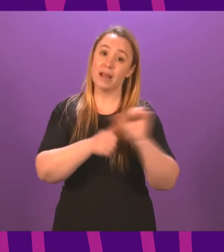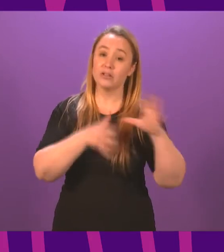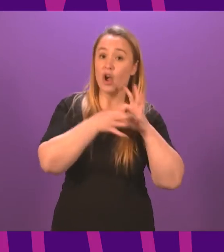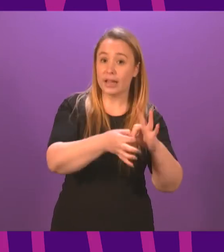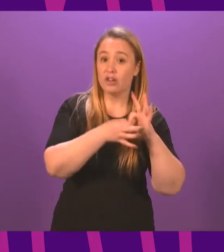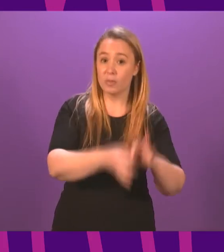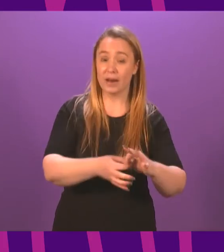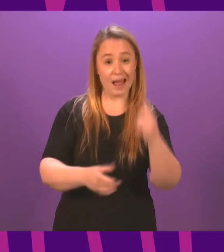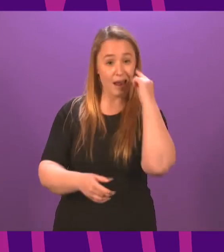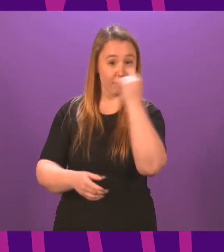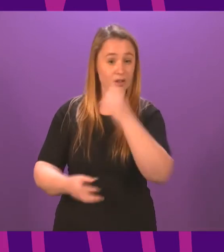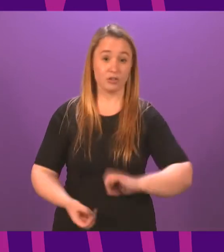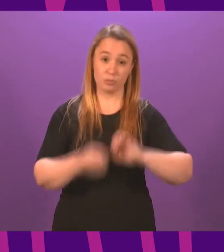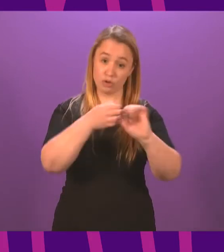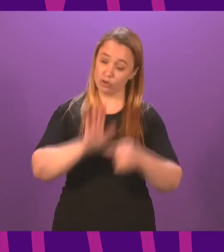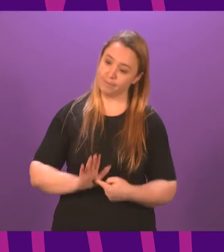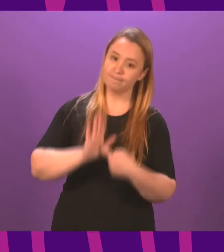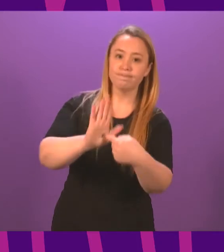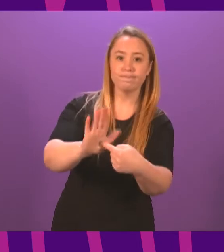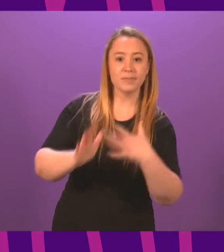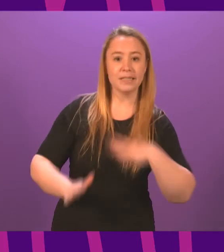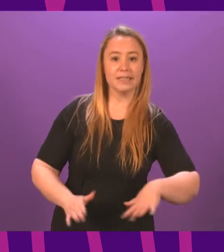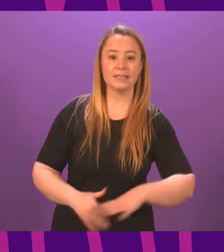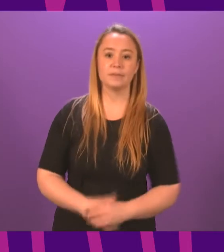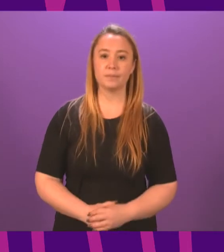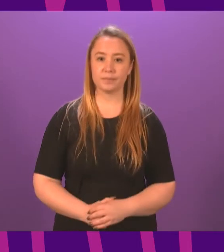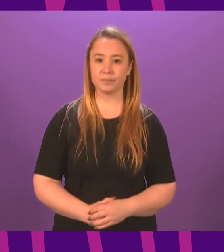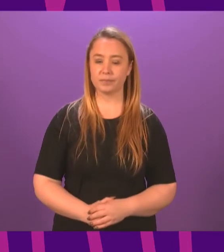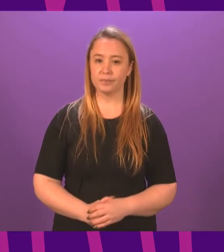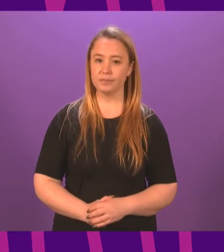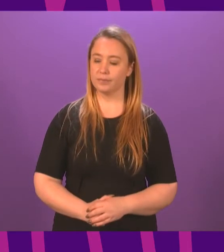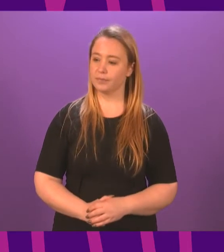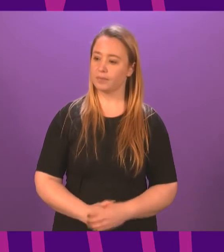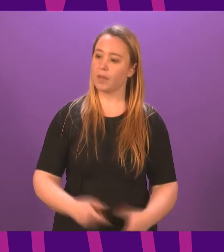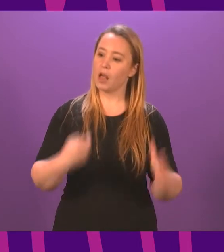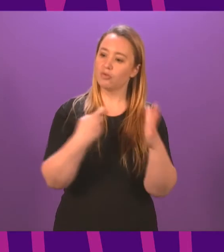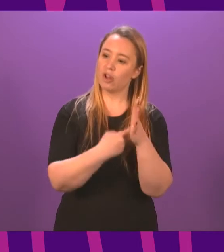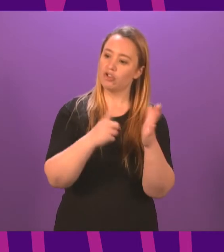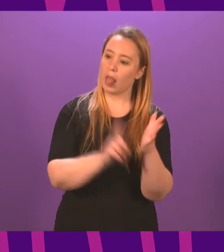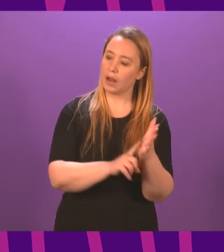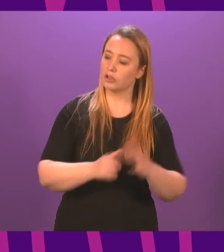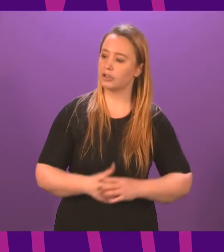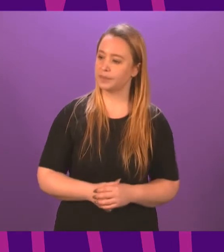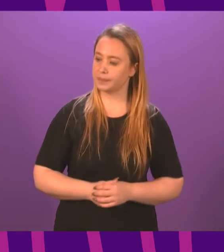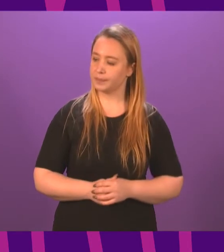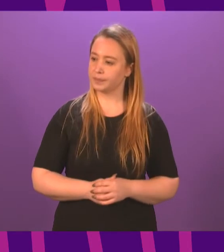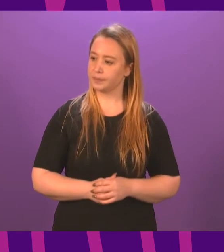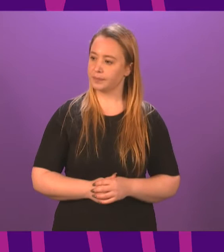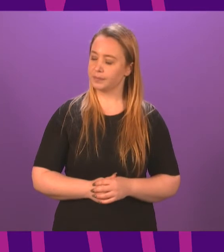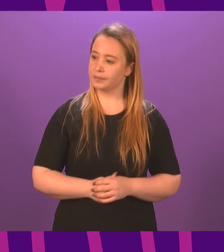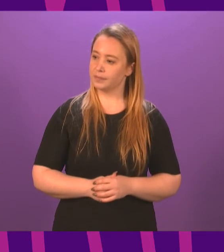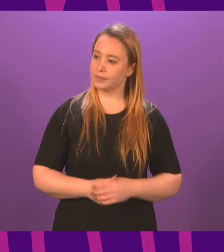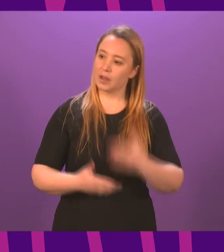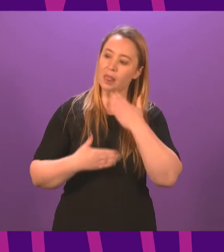evidence for its decision-making. Thank you. Thank you very much. I call Richard Leonard to be followed by Pancho Carvey. Thank you,